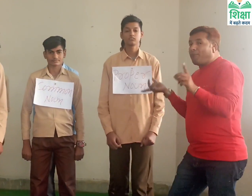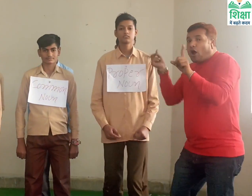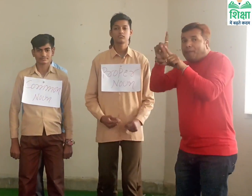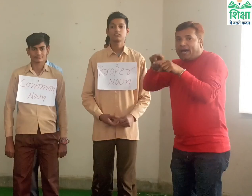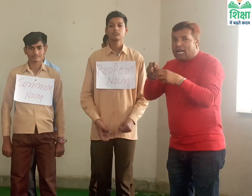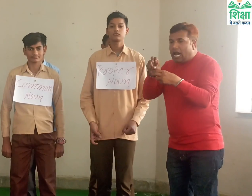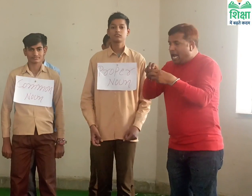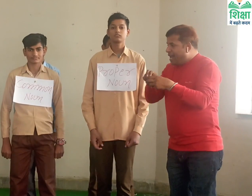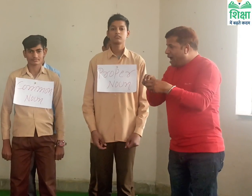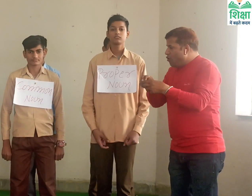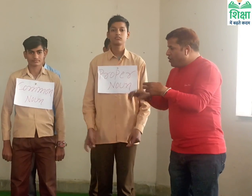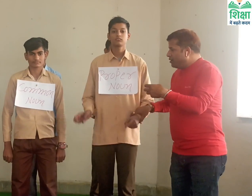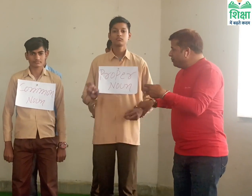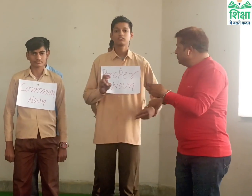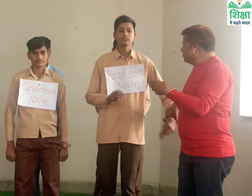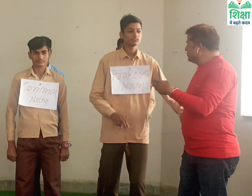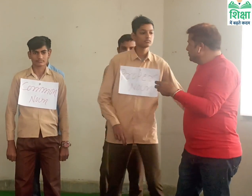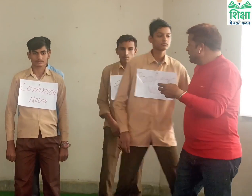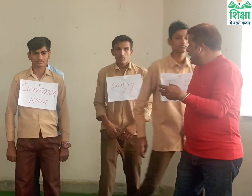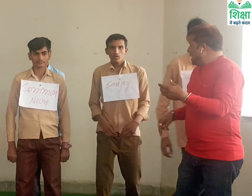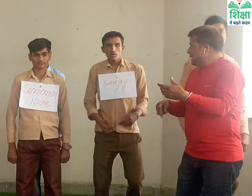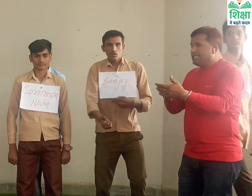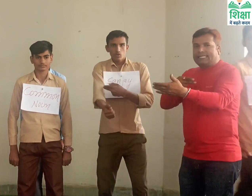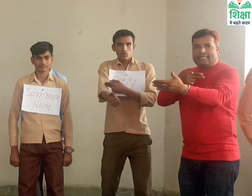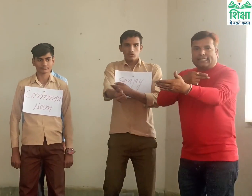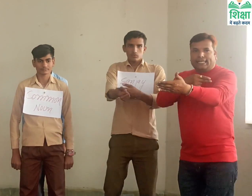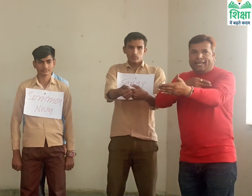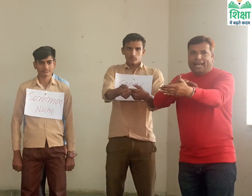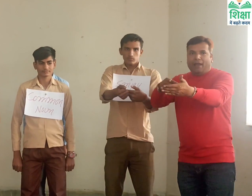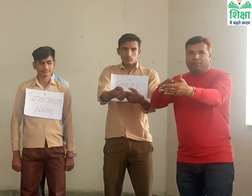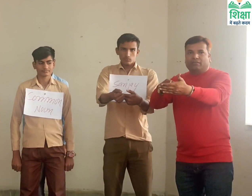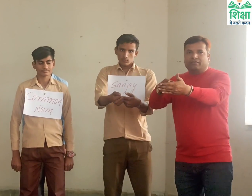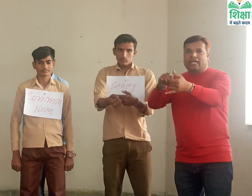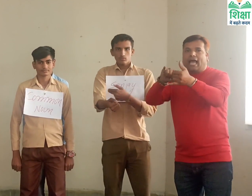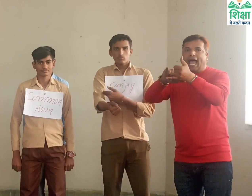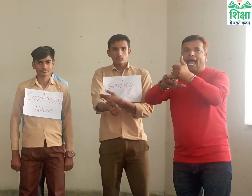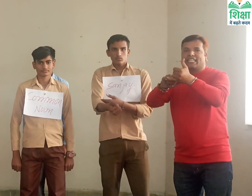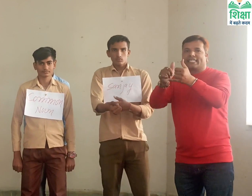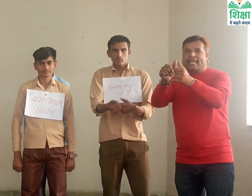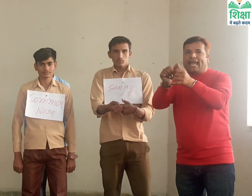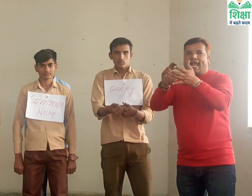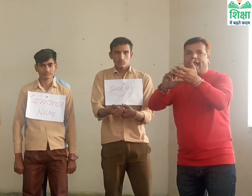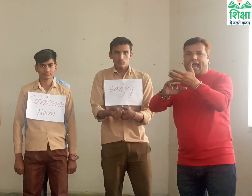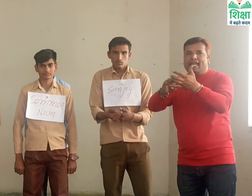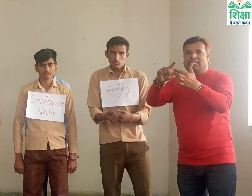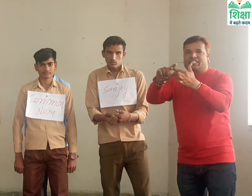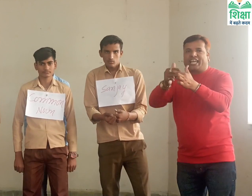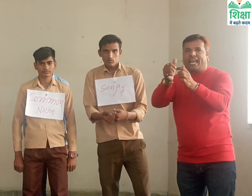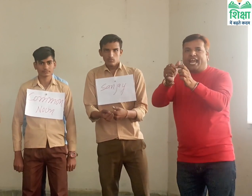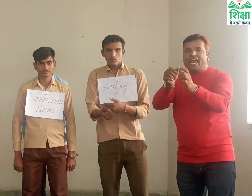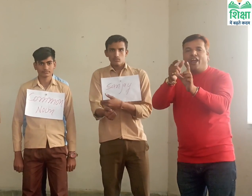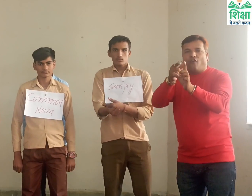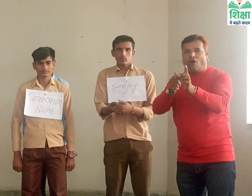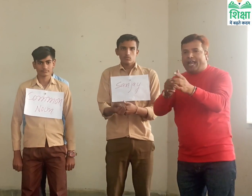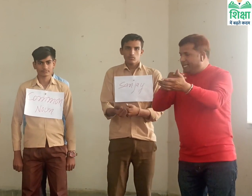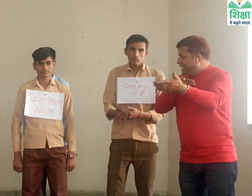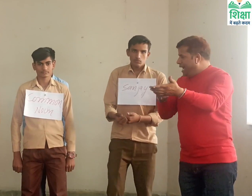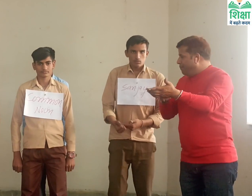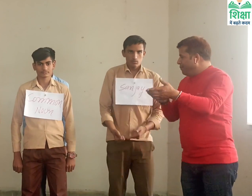proper, noun, name, s-a-n-j-a-y, name,